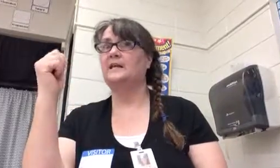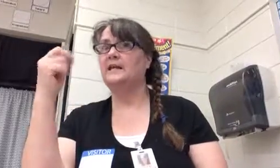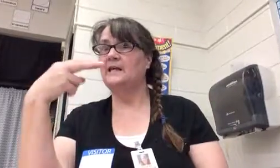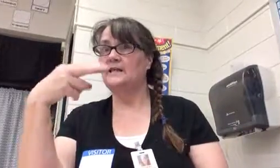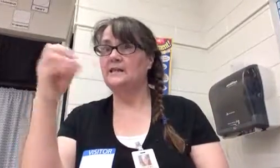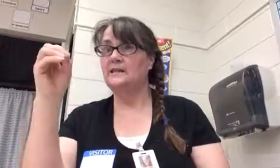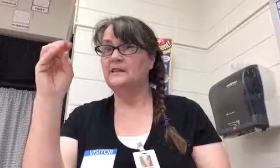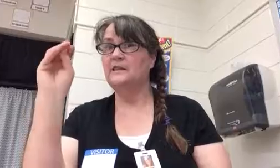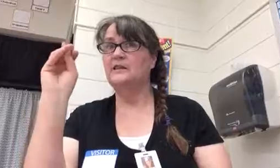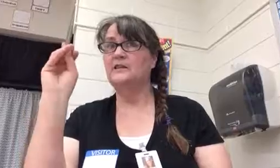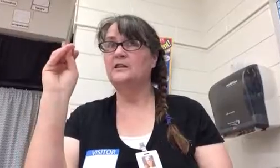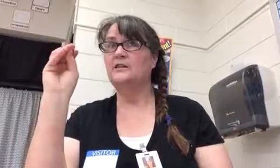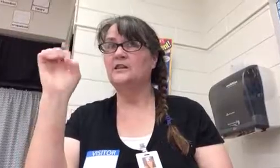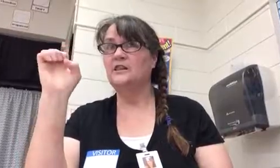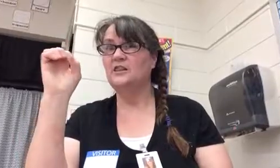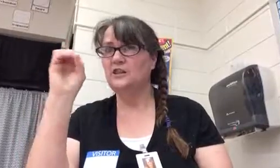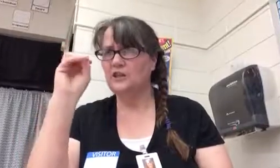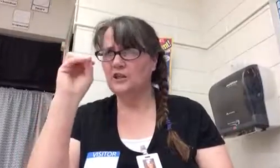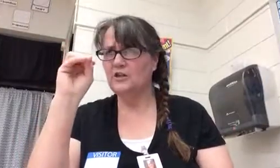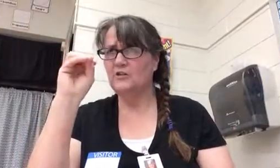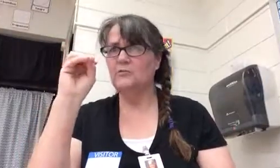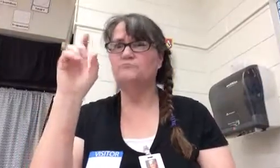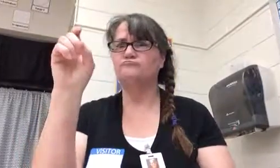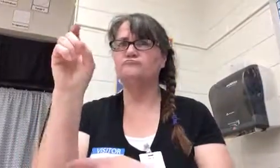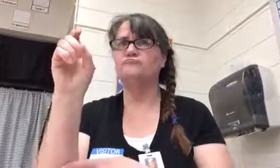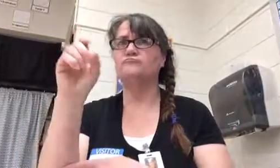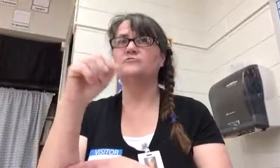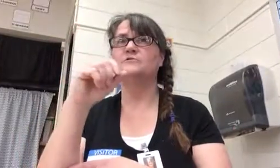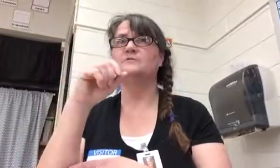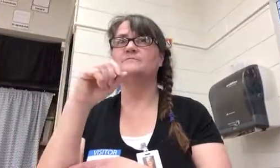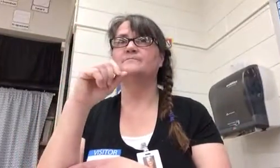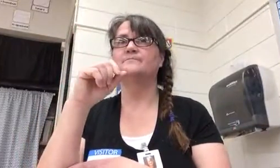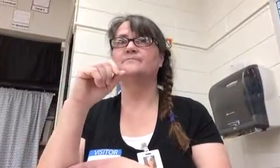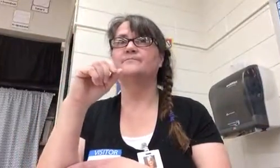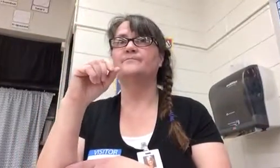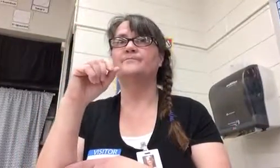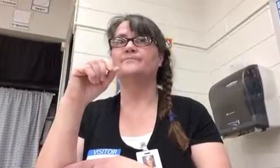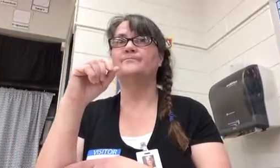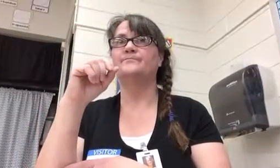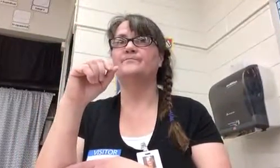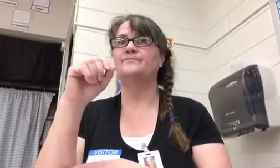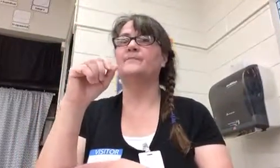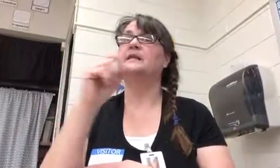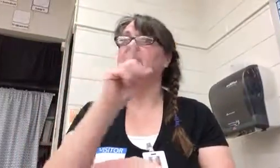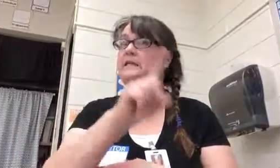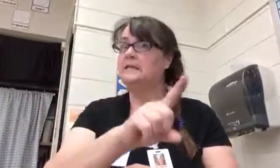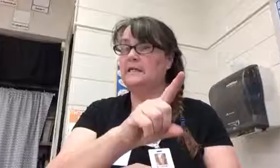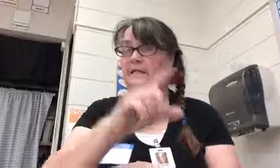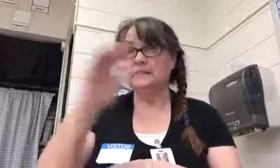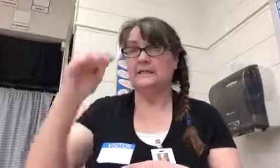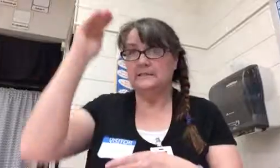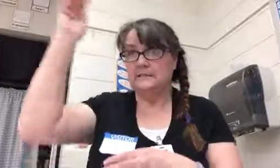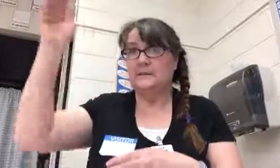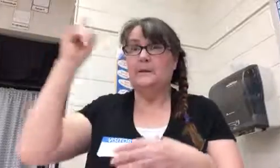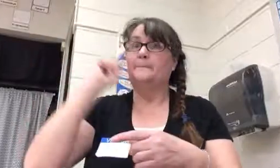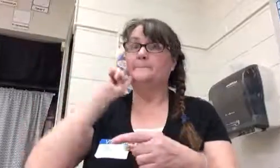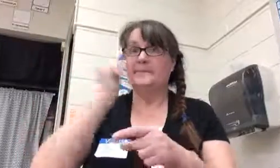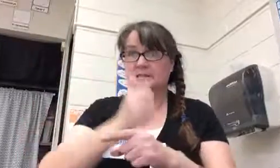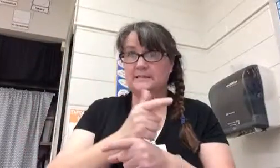Addison's birthday on 15th. Who's Addison? My big sister. Oh, all right. So her birthday is on the 15th. She